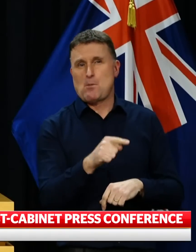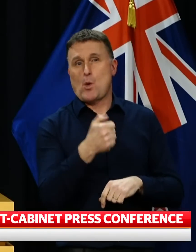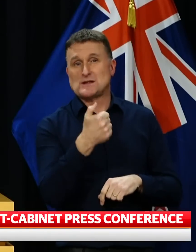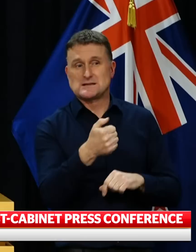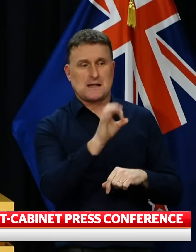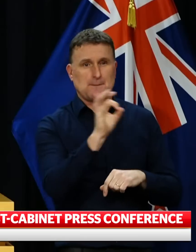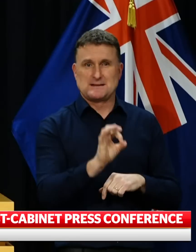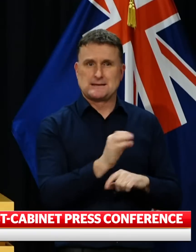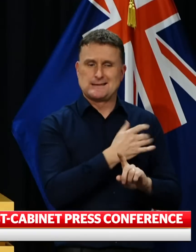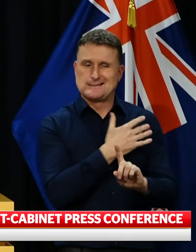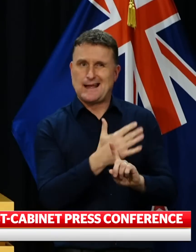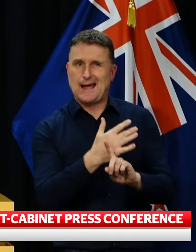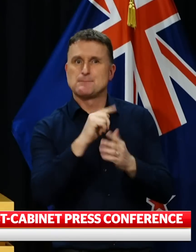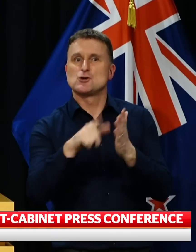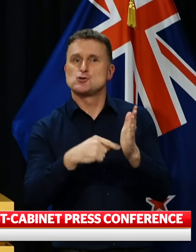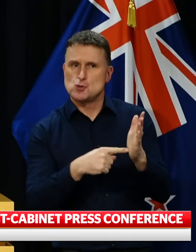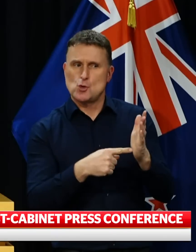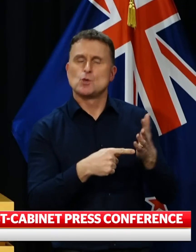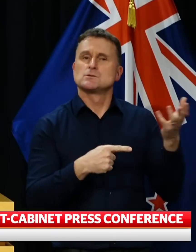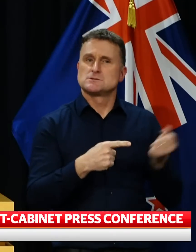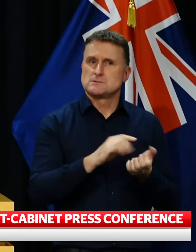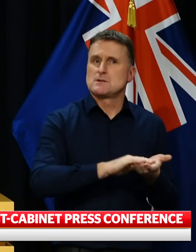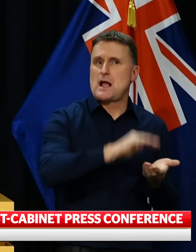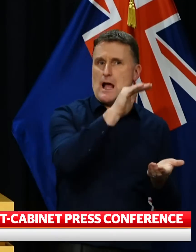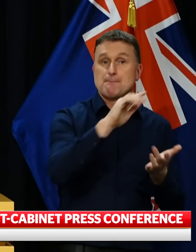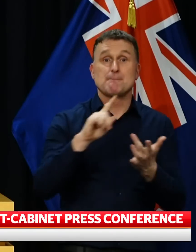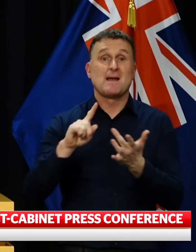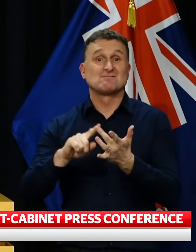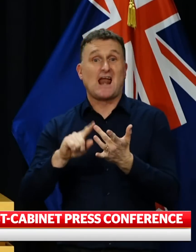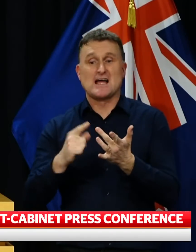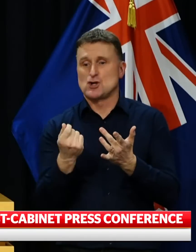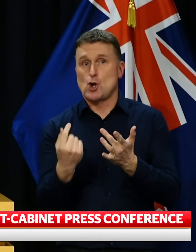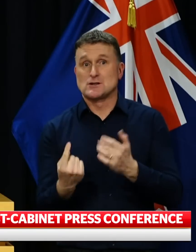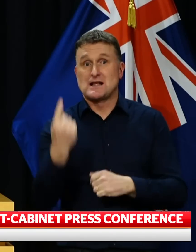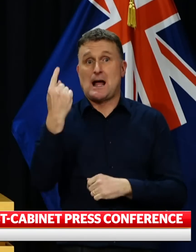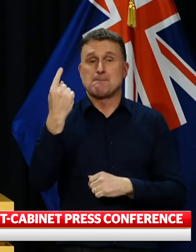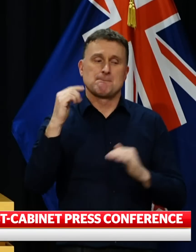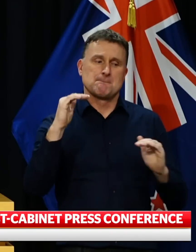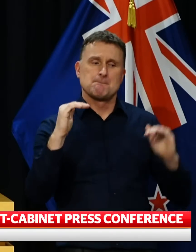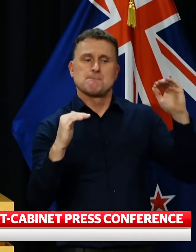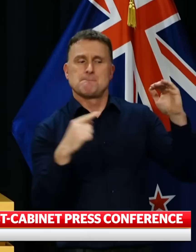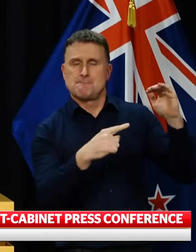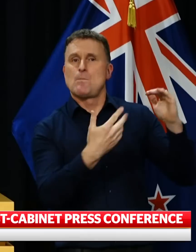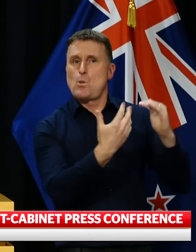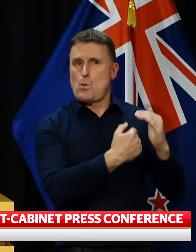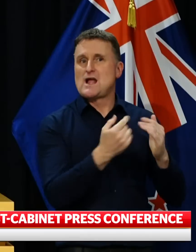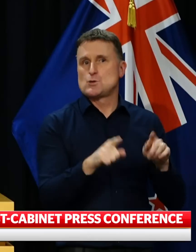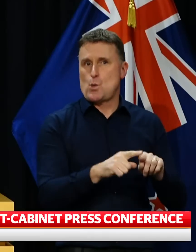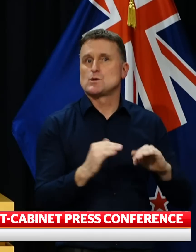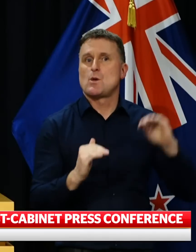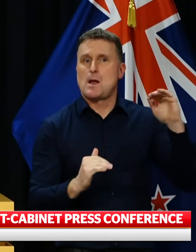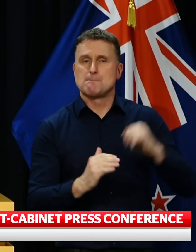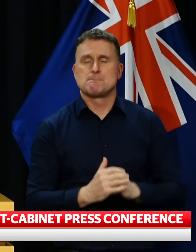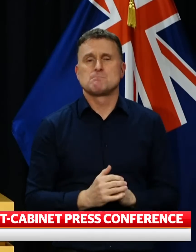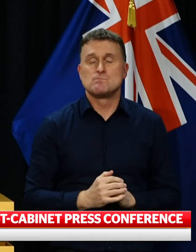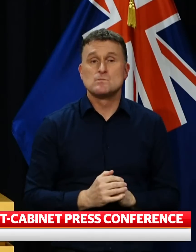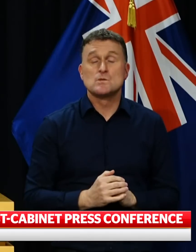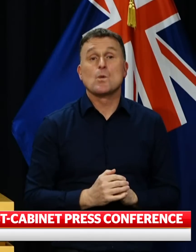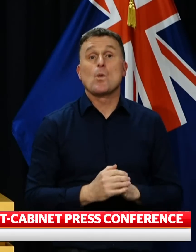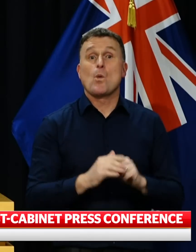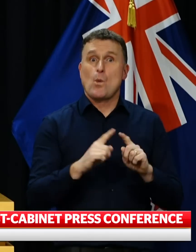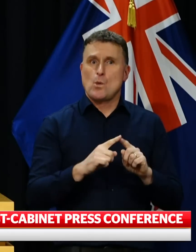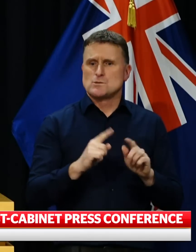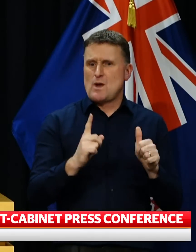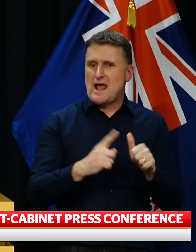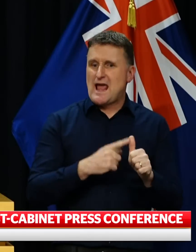respectively in the year to June, outstripping inflation over that period. Both are the second largest annual increases on